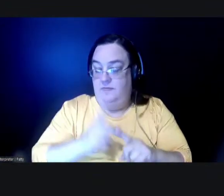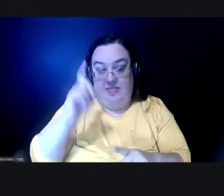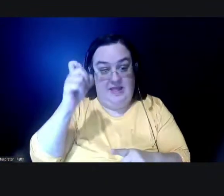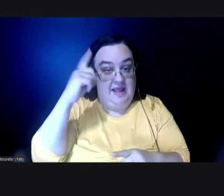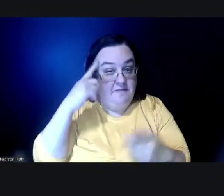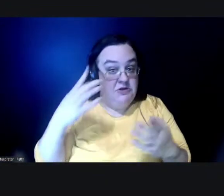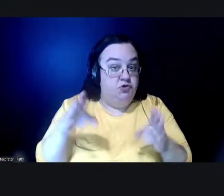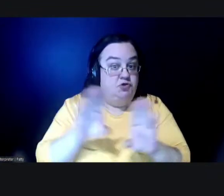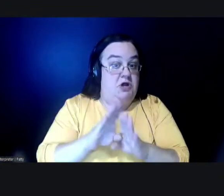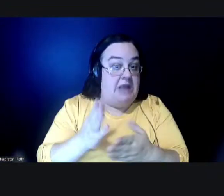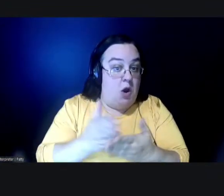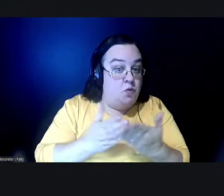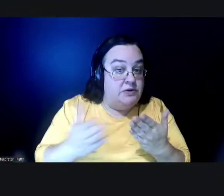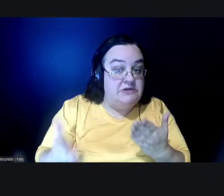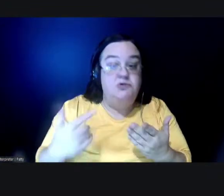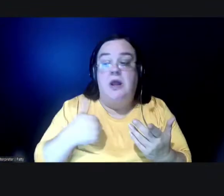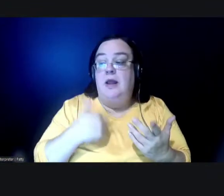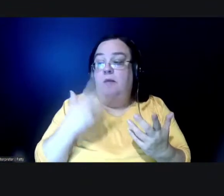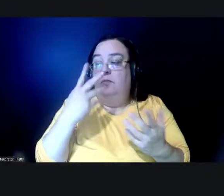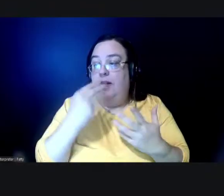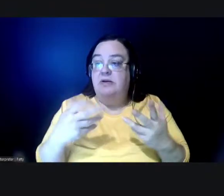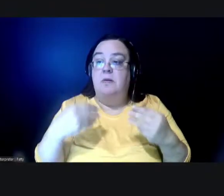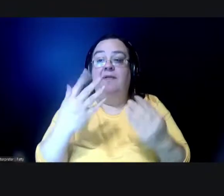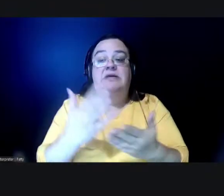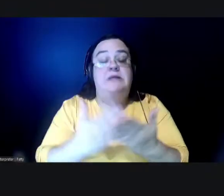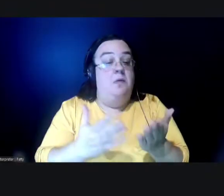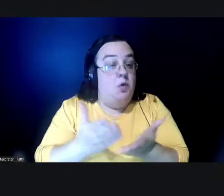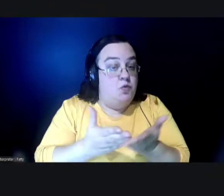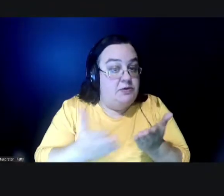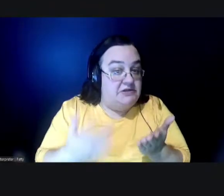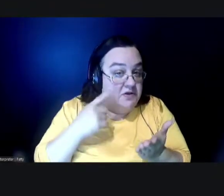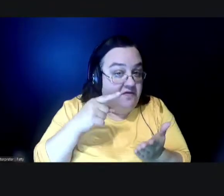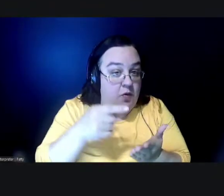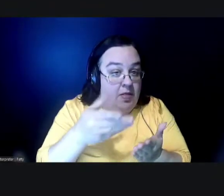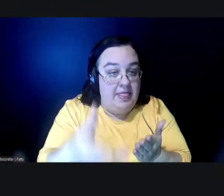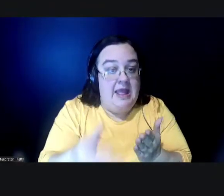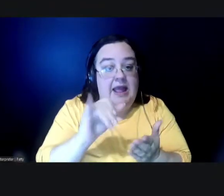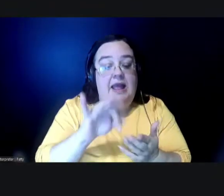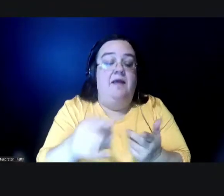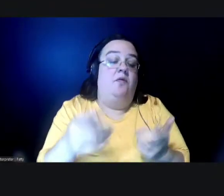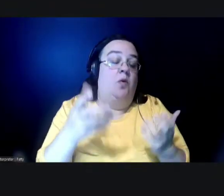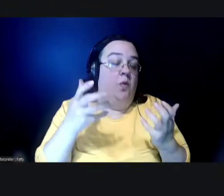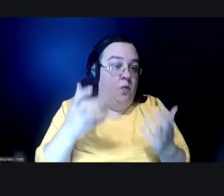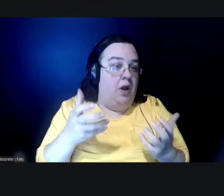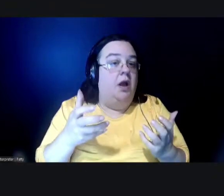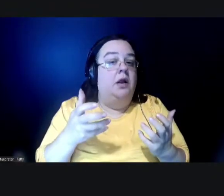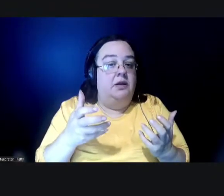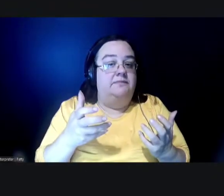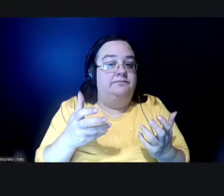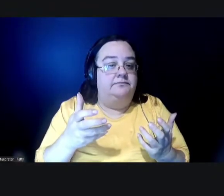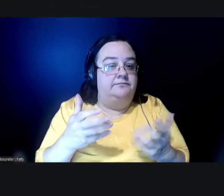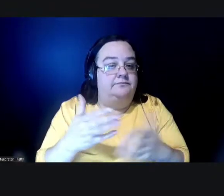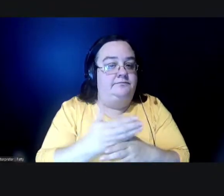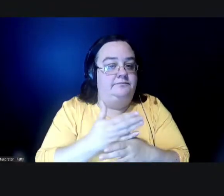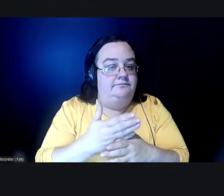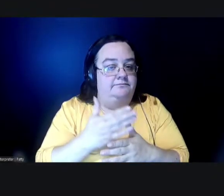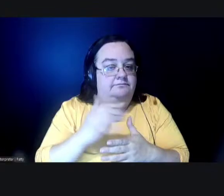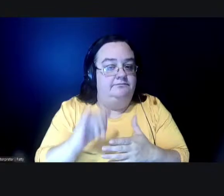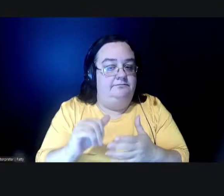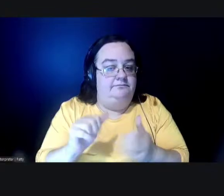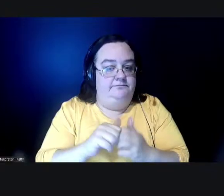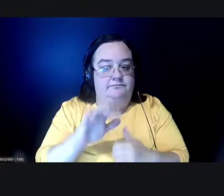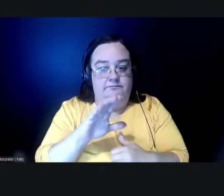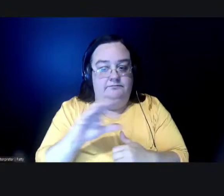pretty much provided some resources for you there. If you wanted to pass that forward to our colleagues